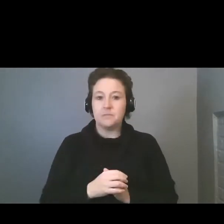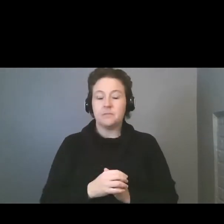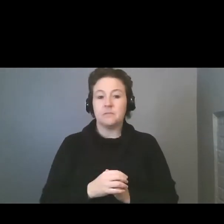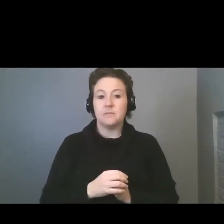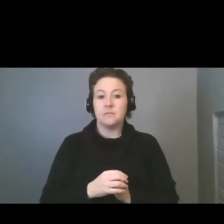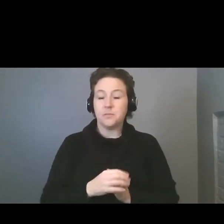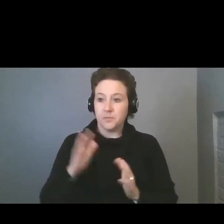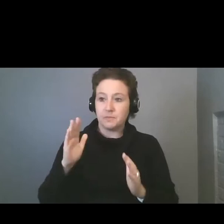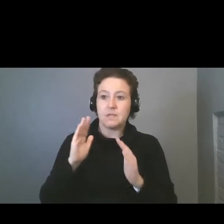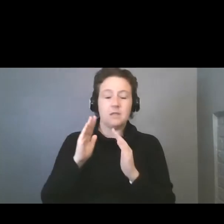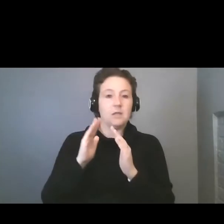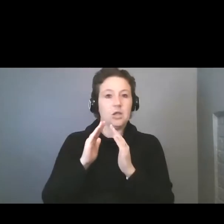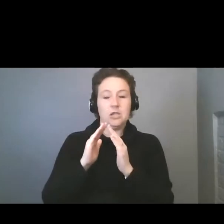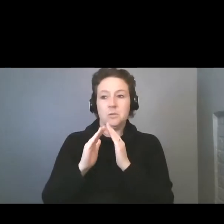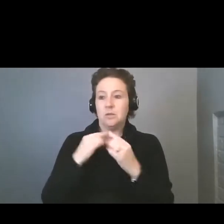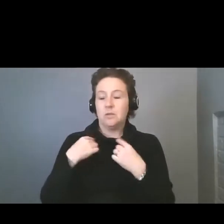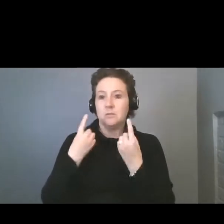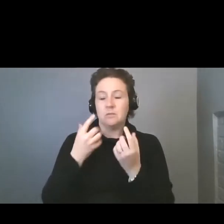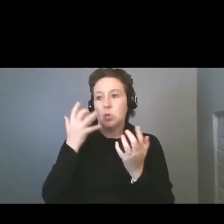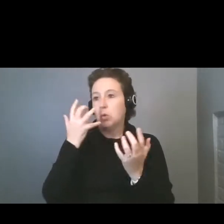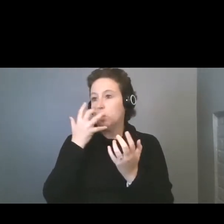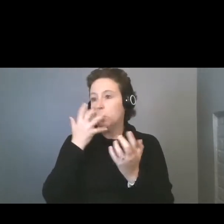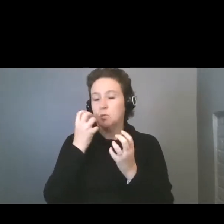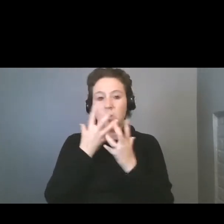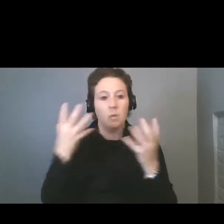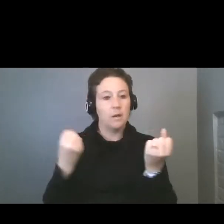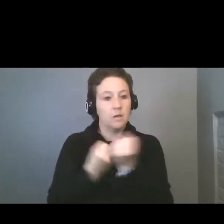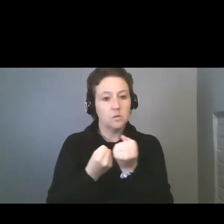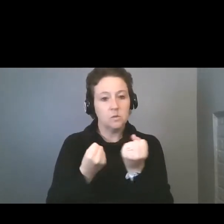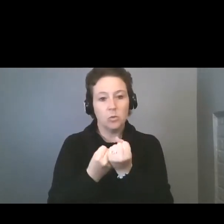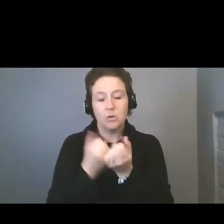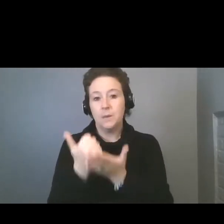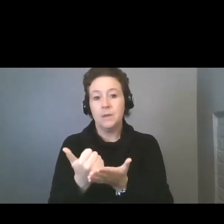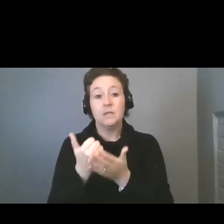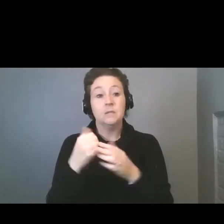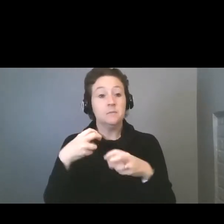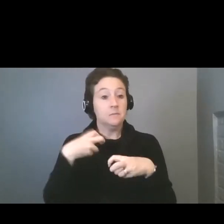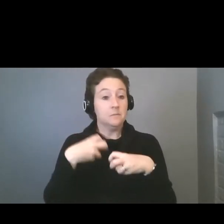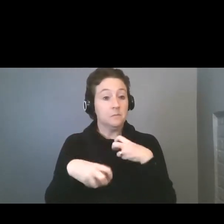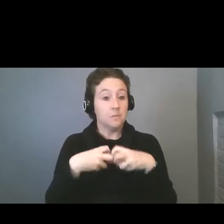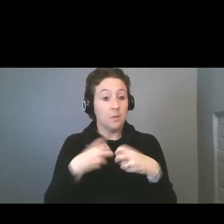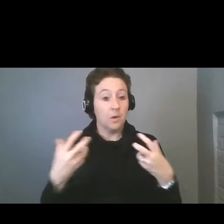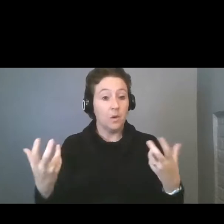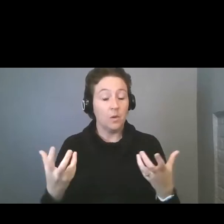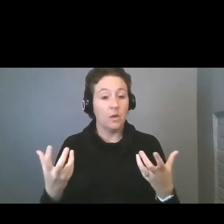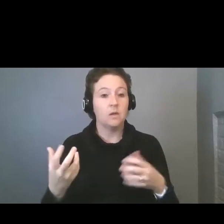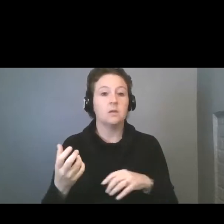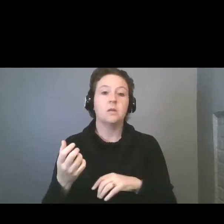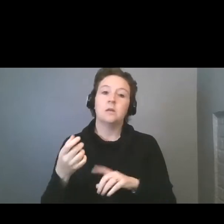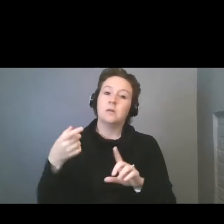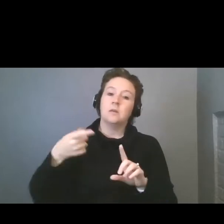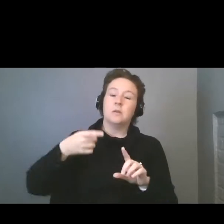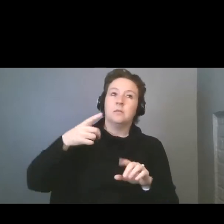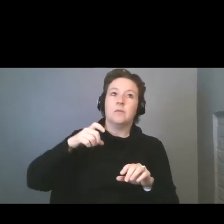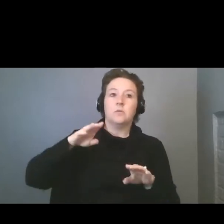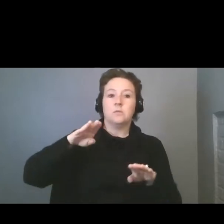The community has been amazing in its support. The problem is the need to, as I referred to balance